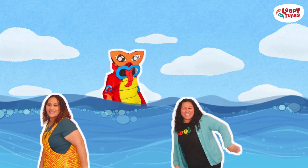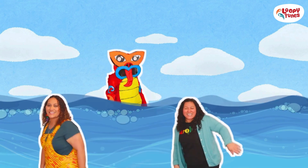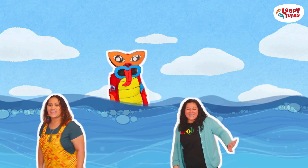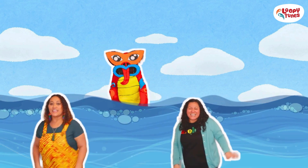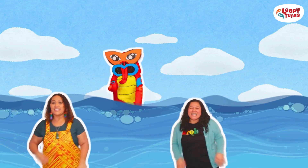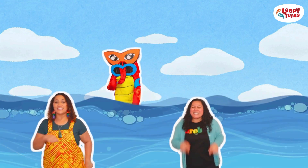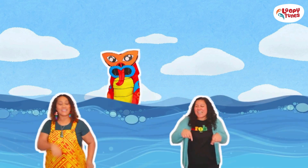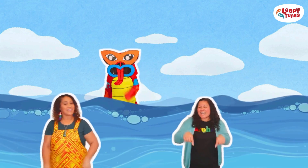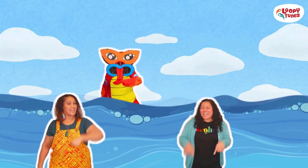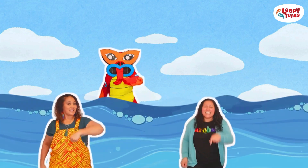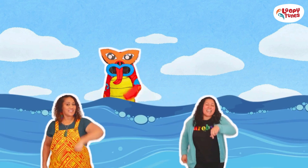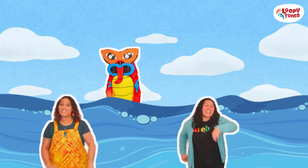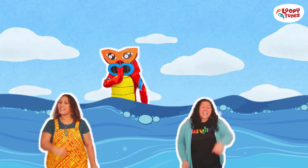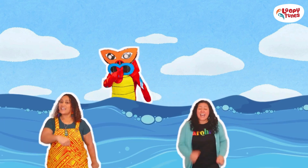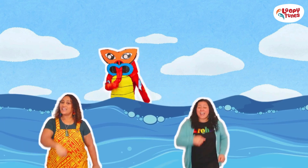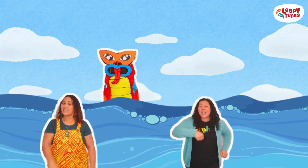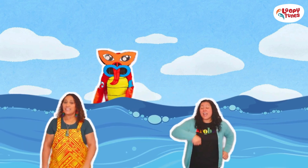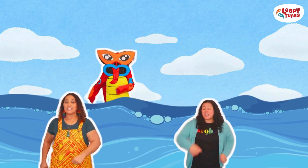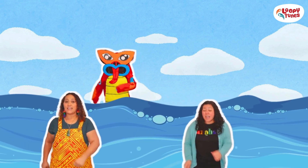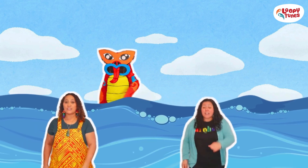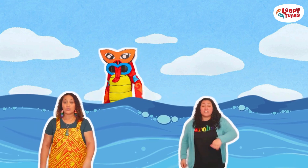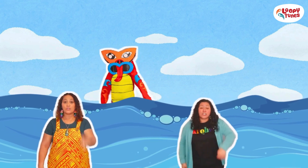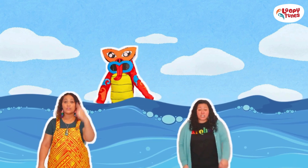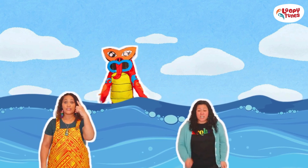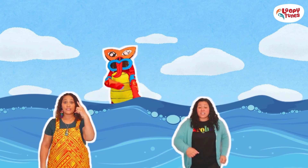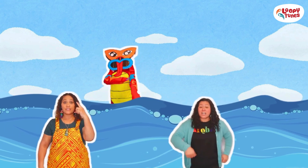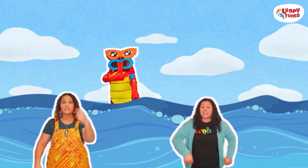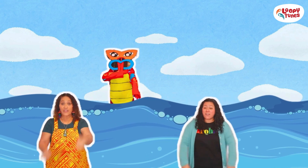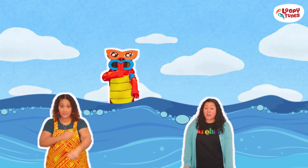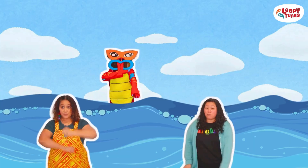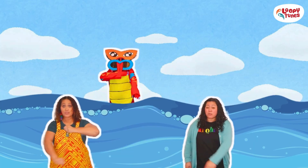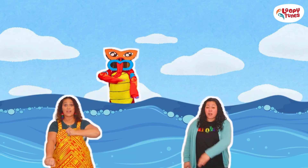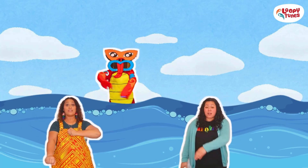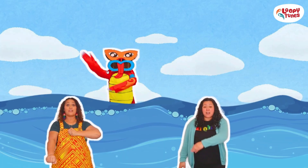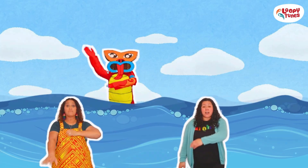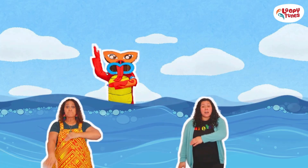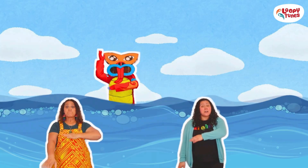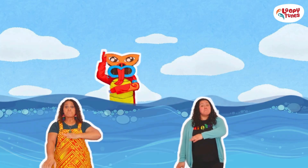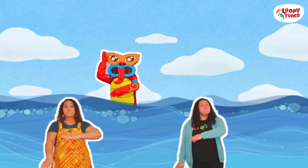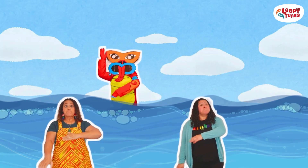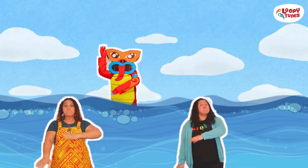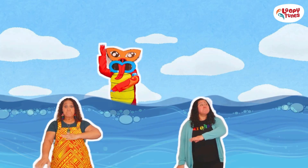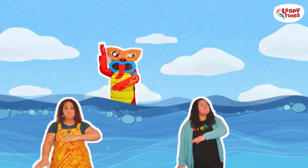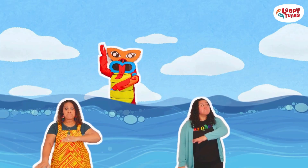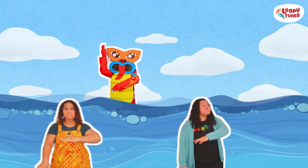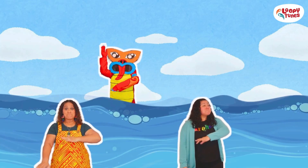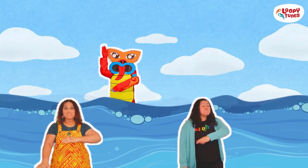pioioi, takahia, down to the Taniwha pukana. Hui,